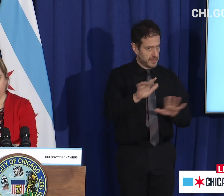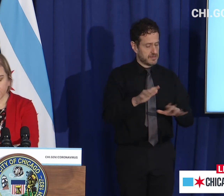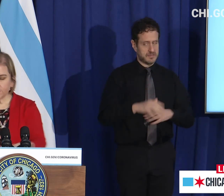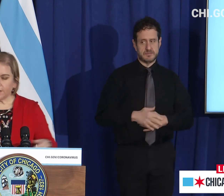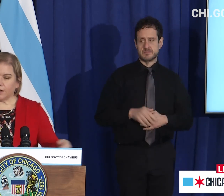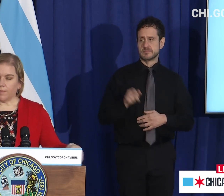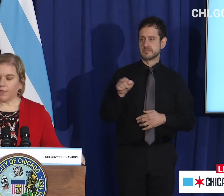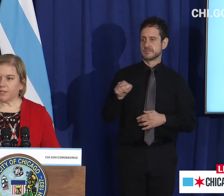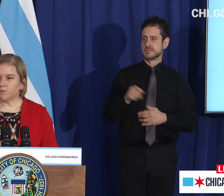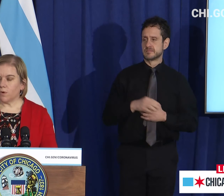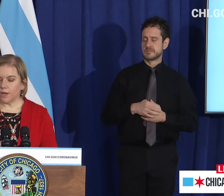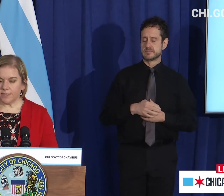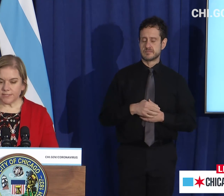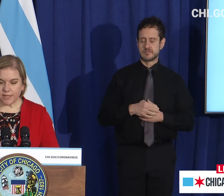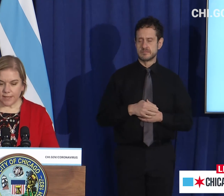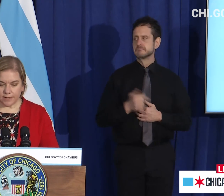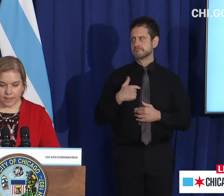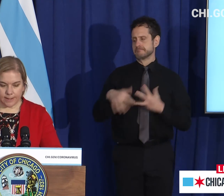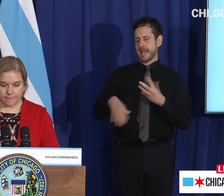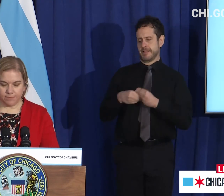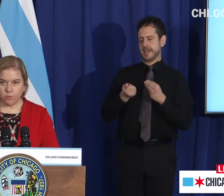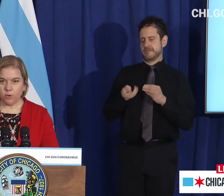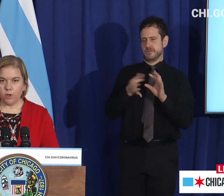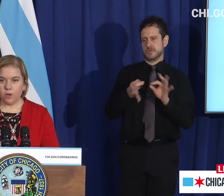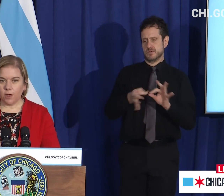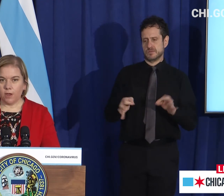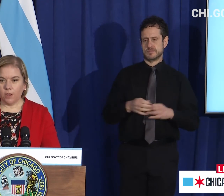Yeah, I would just add a couple things. One is that